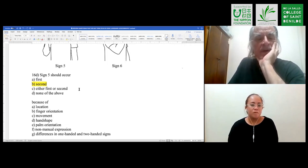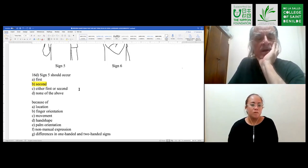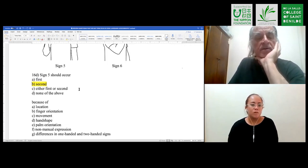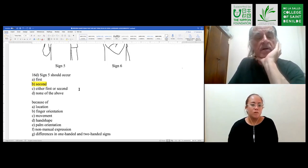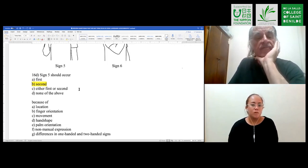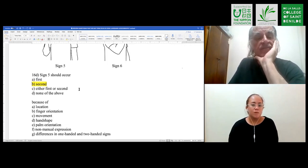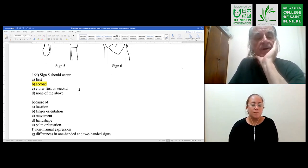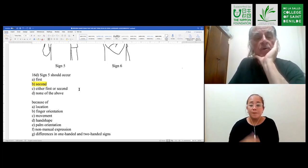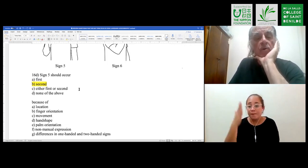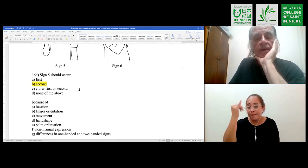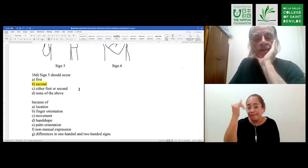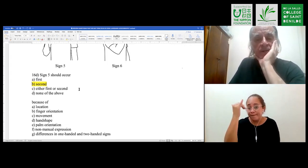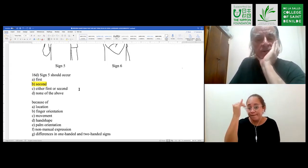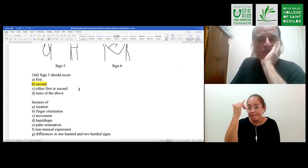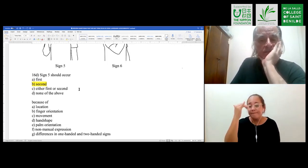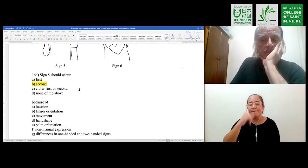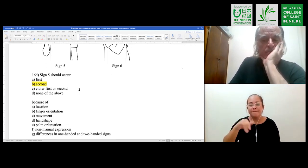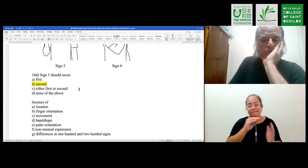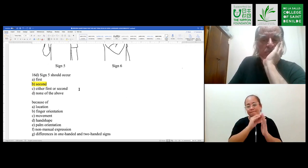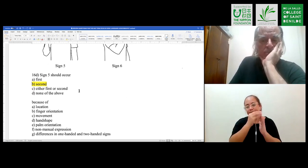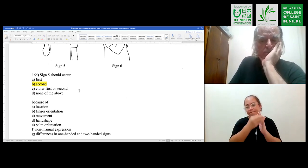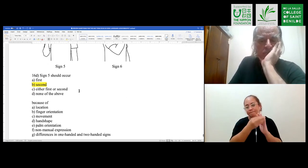Because of finger orientation.